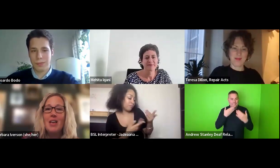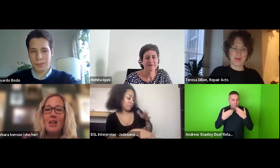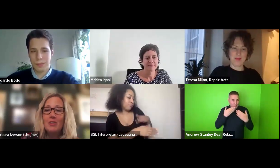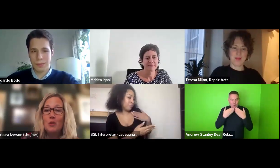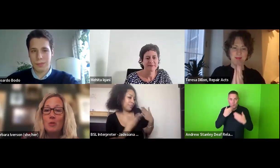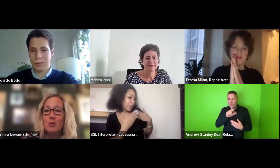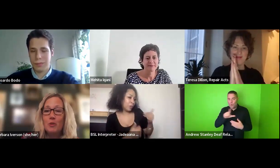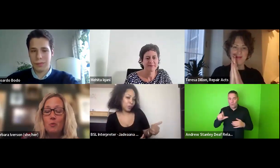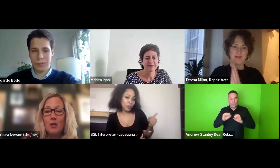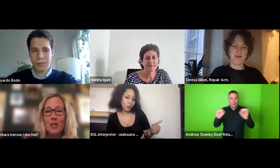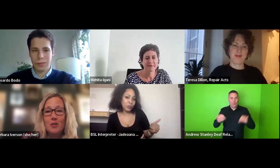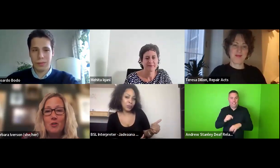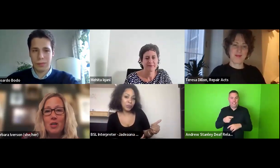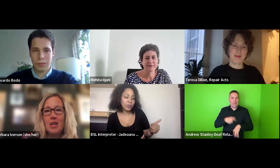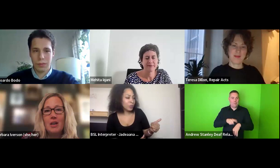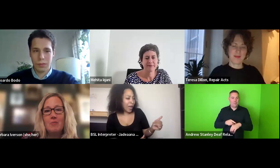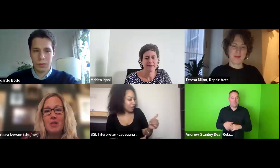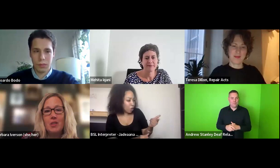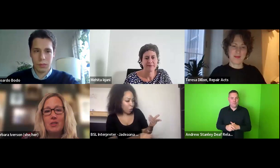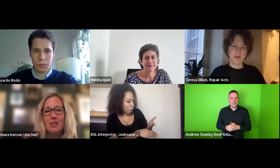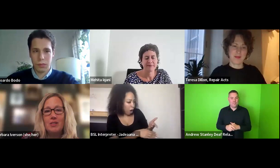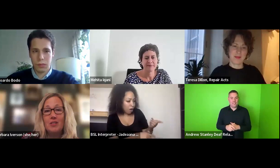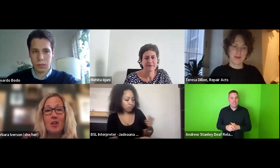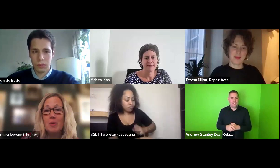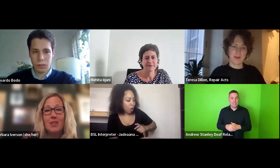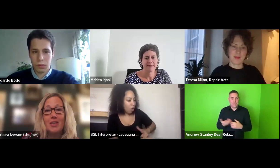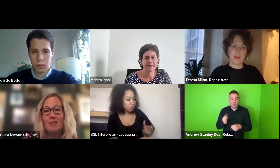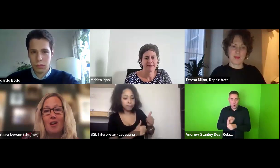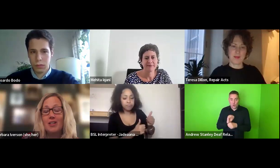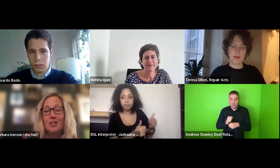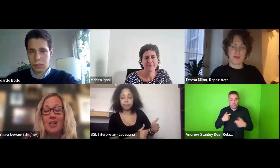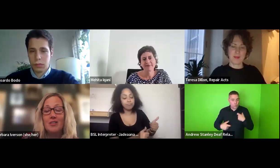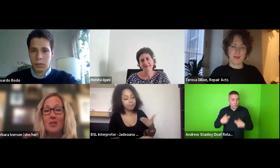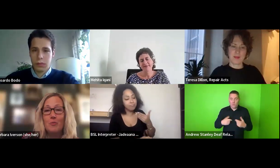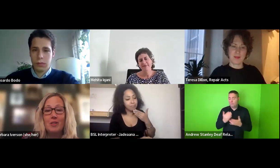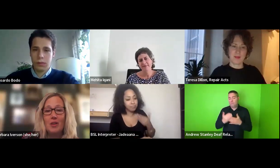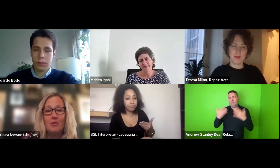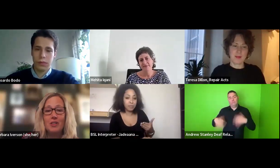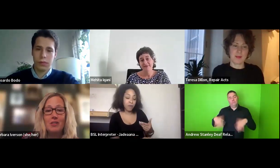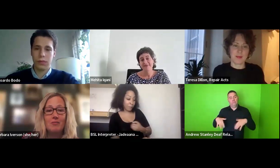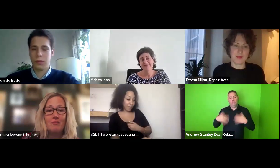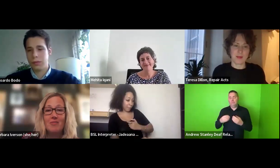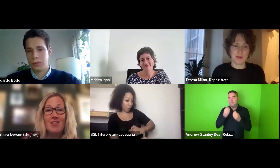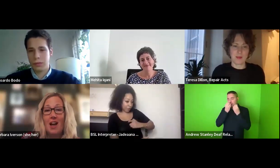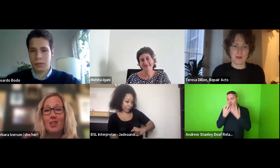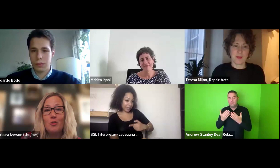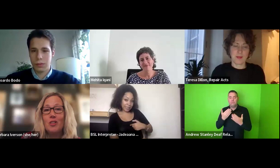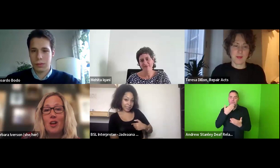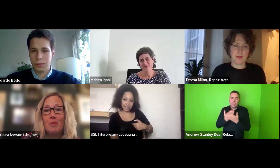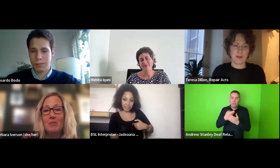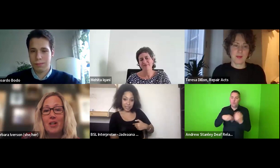time. Thank you so much for the work that you're doing. This is a topic that, honestly, I can say for myself is